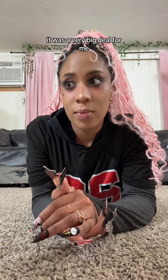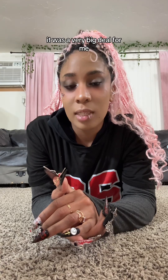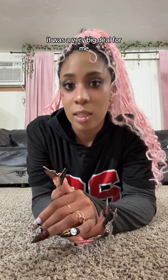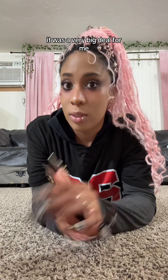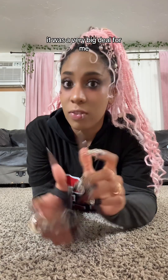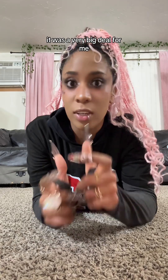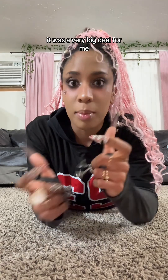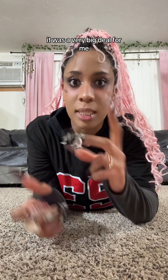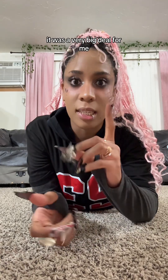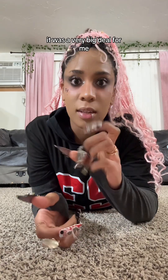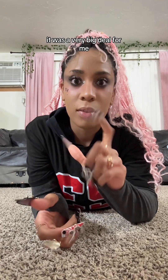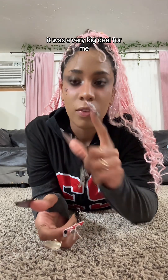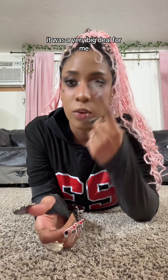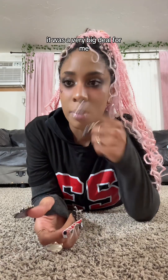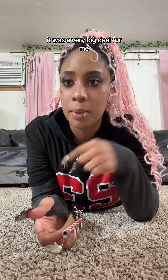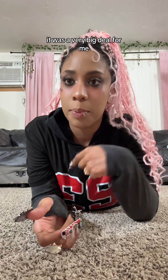it was a very big deal for me.